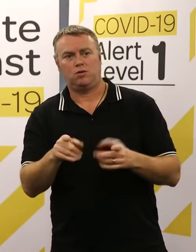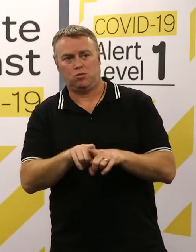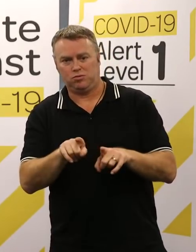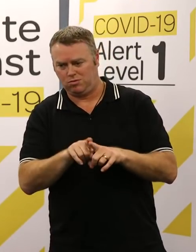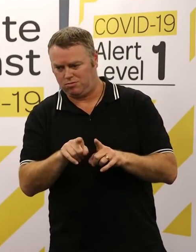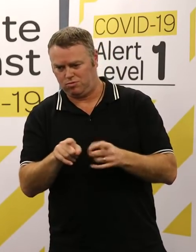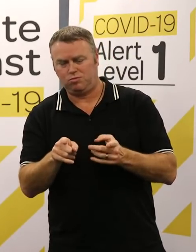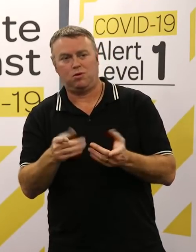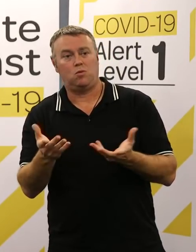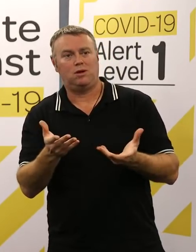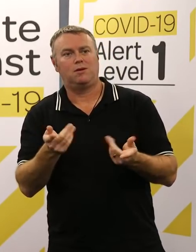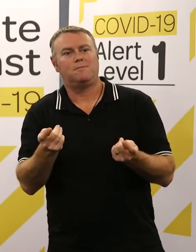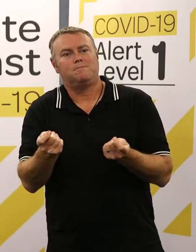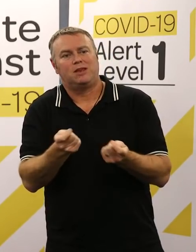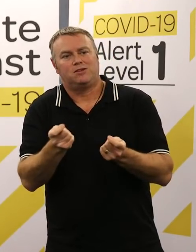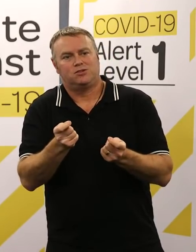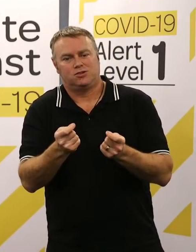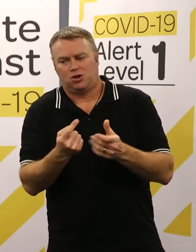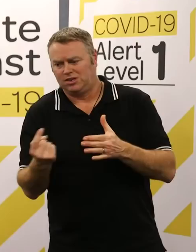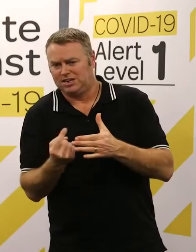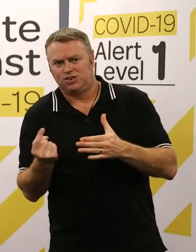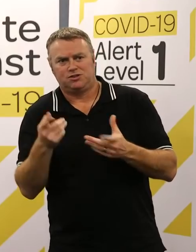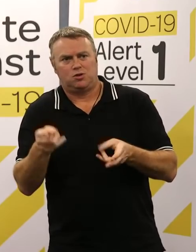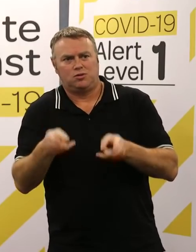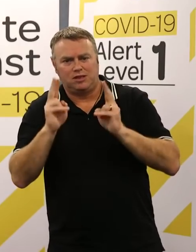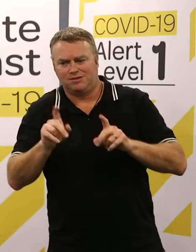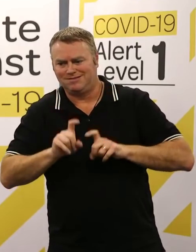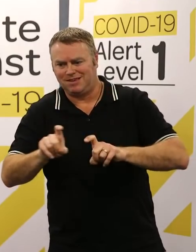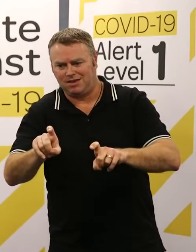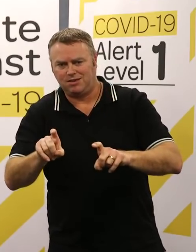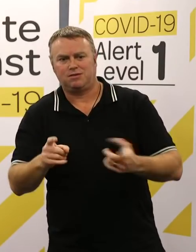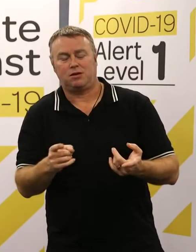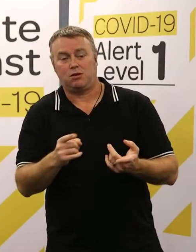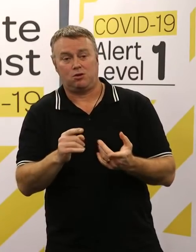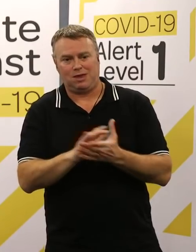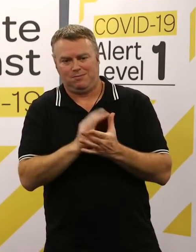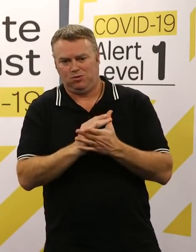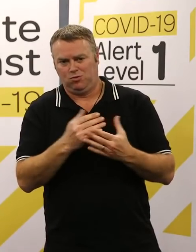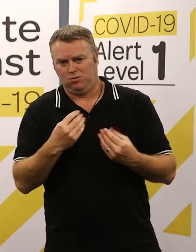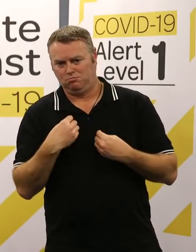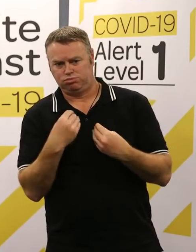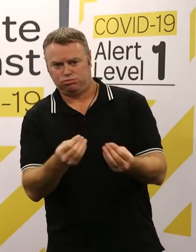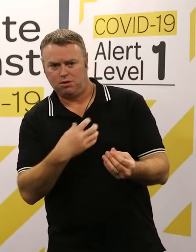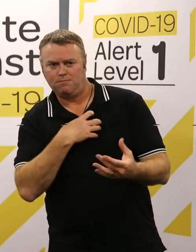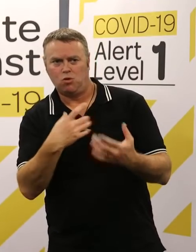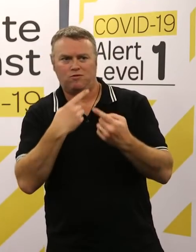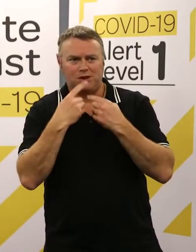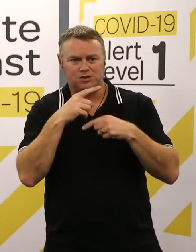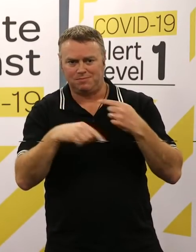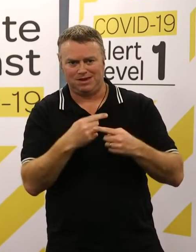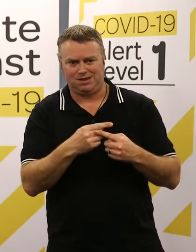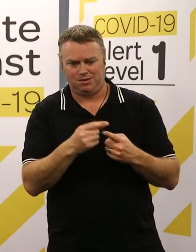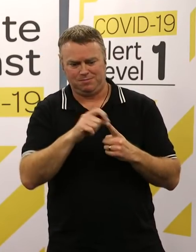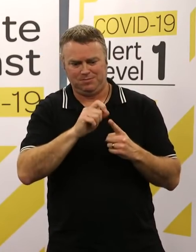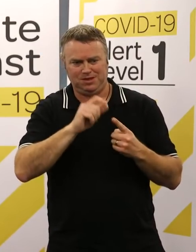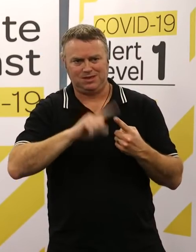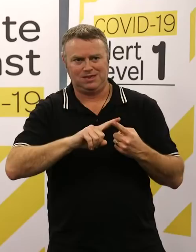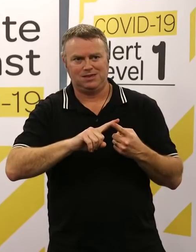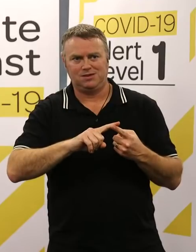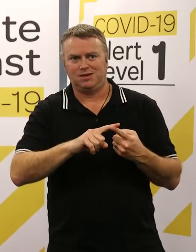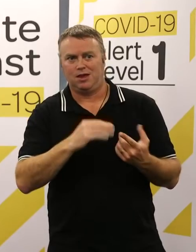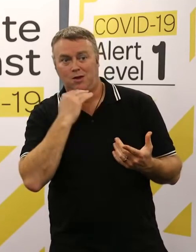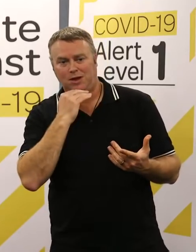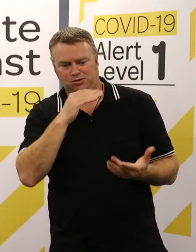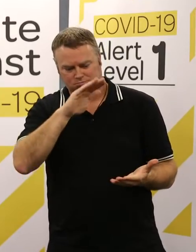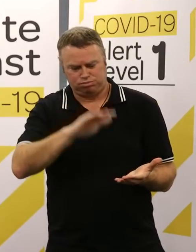good stockpiles, and I'm happy to provide an update, and I can do that again in the next day or two around where our stockpiles are for PPE. Right, well, so